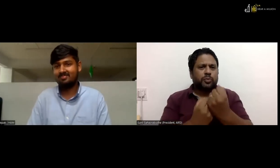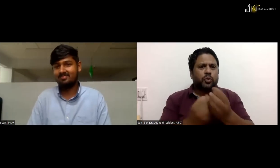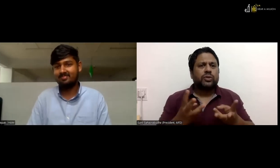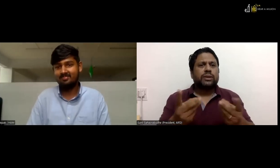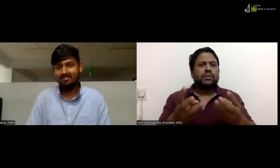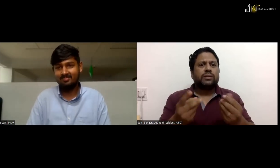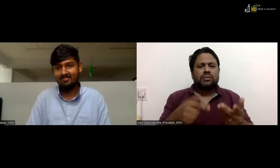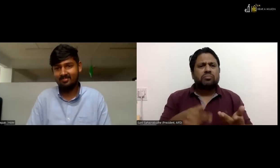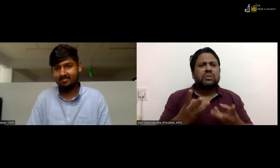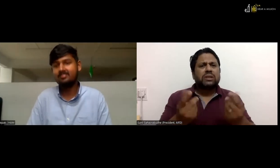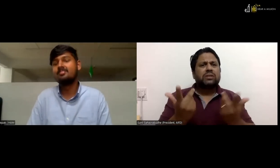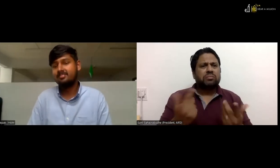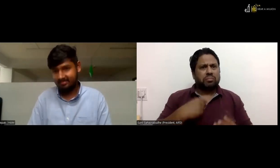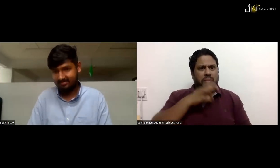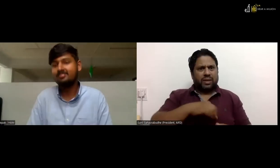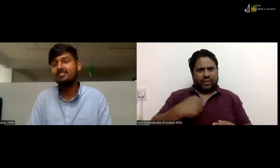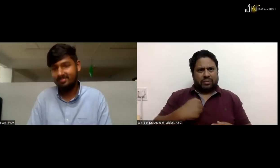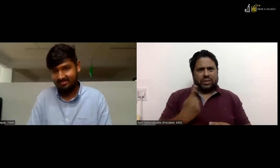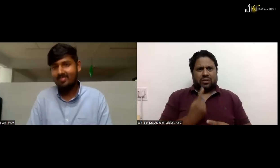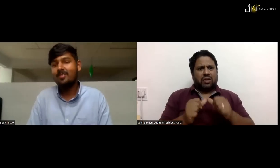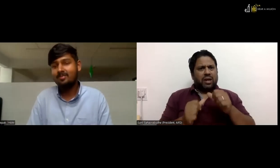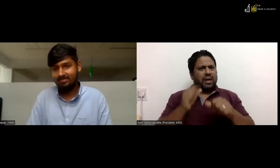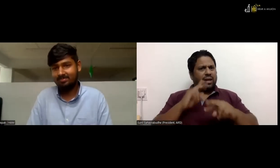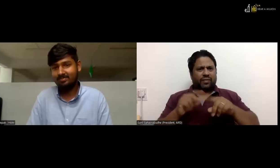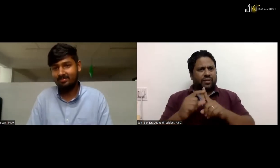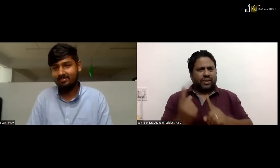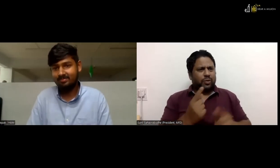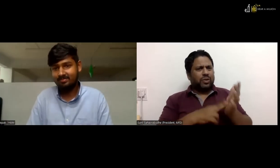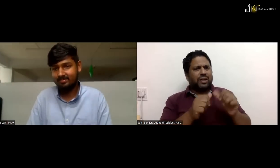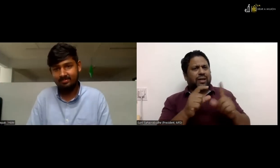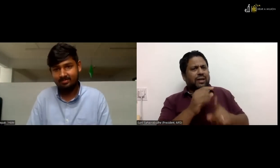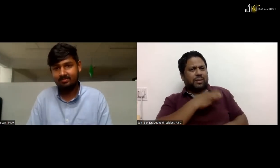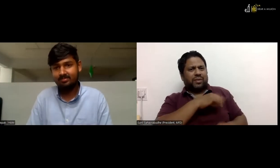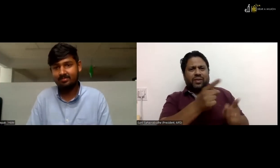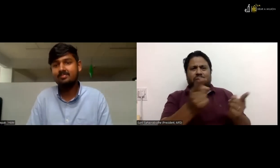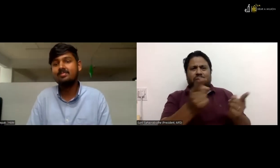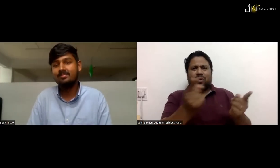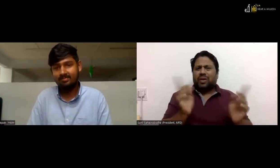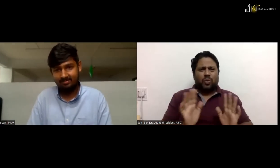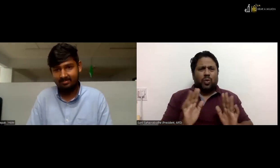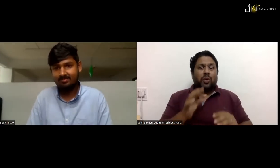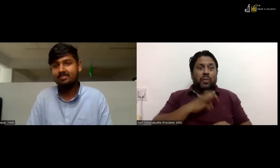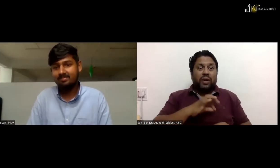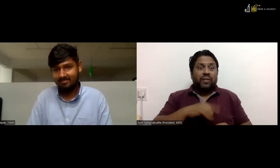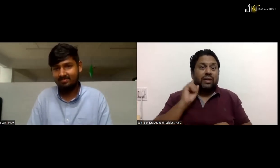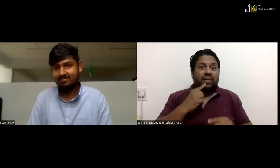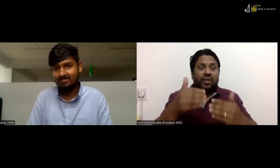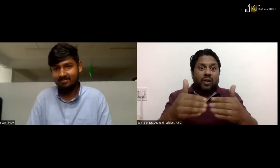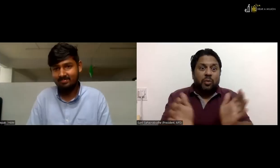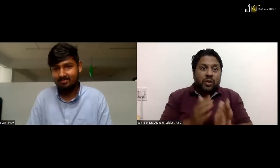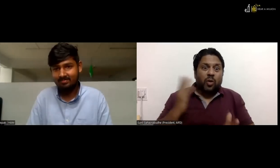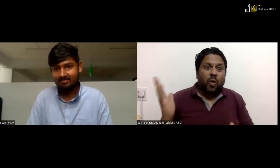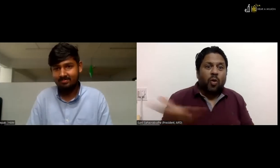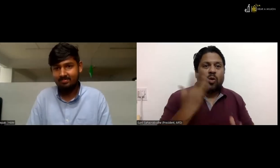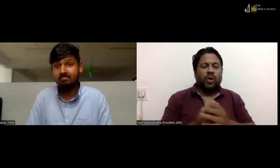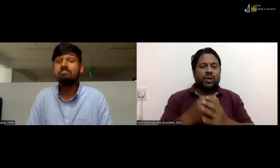for joining me here in the session regarding the census, because census, like only the AIFD can work